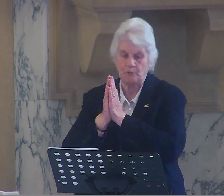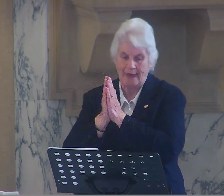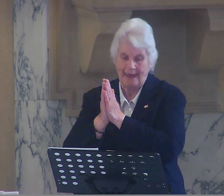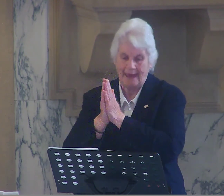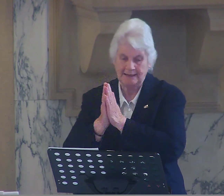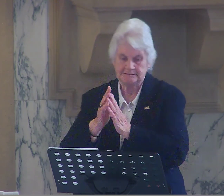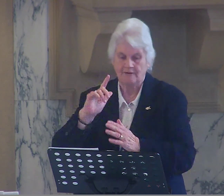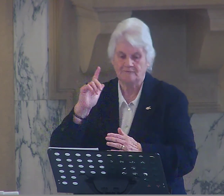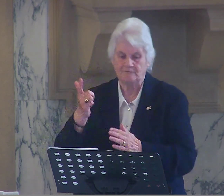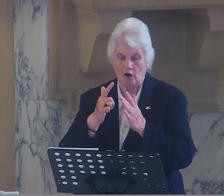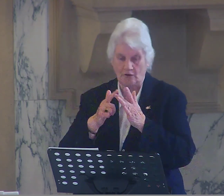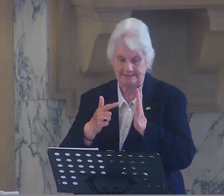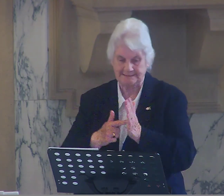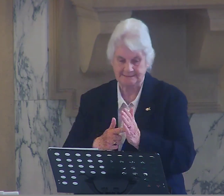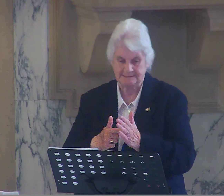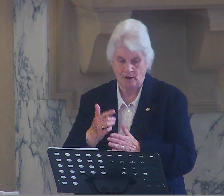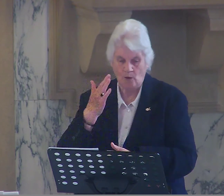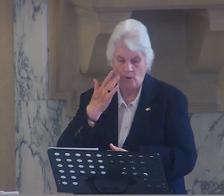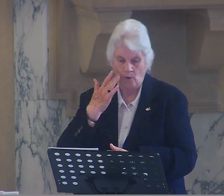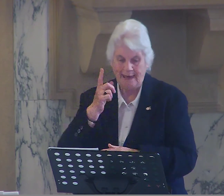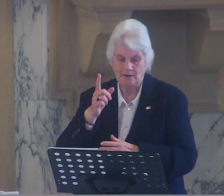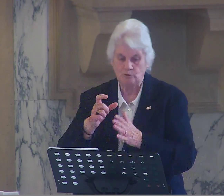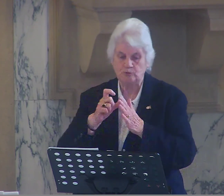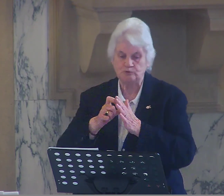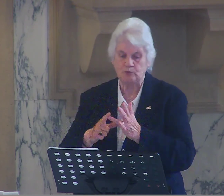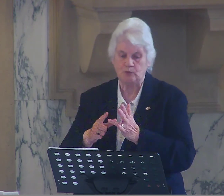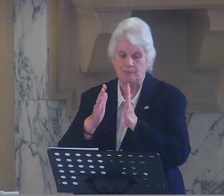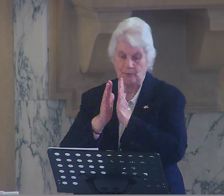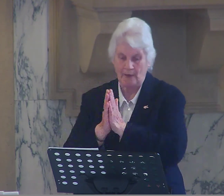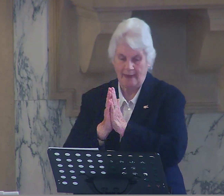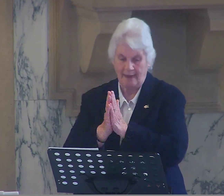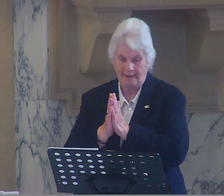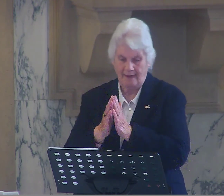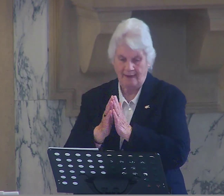it's because you have not prayed for it.